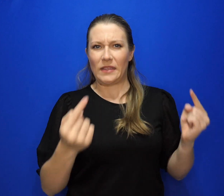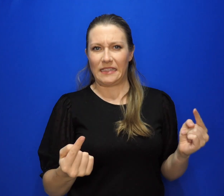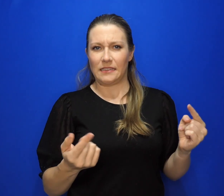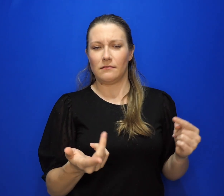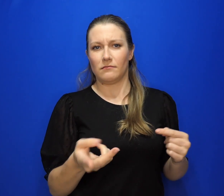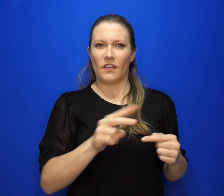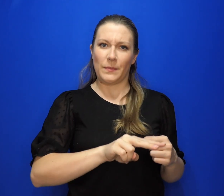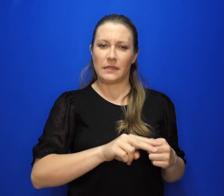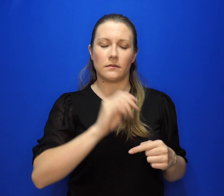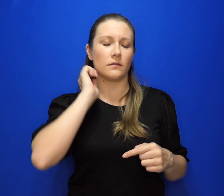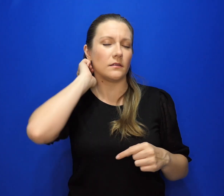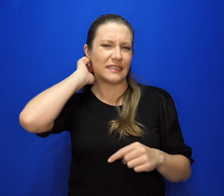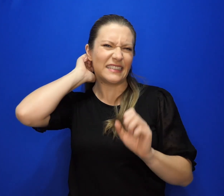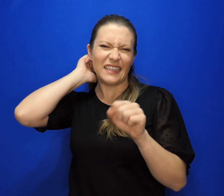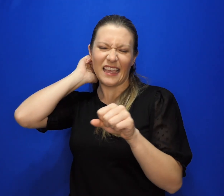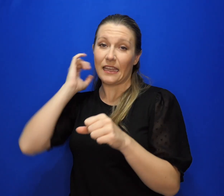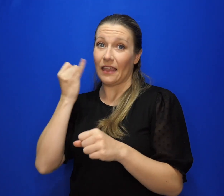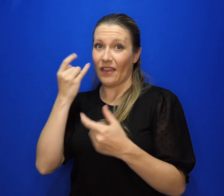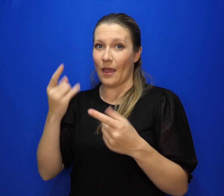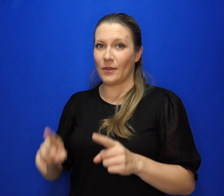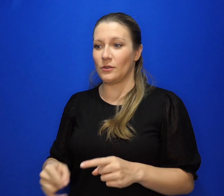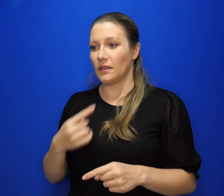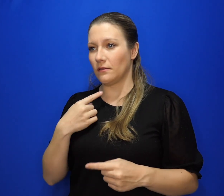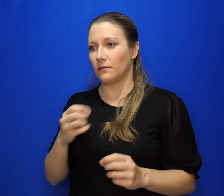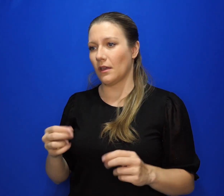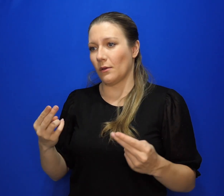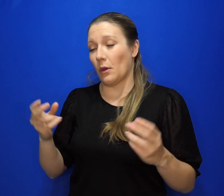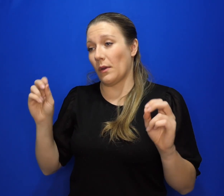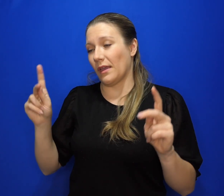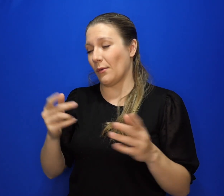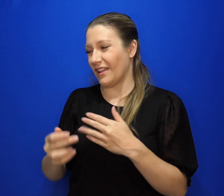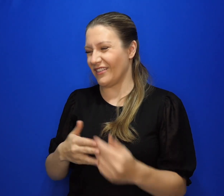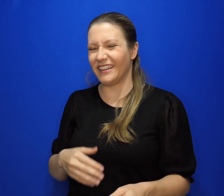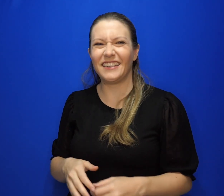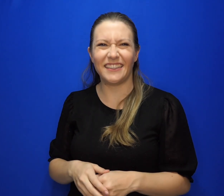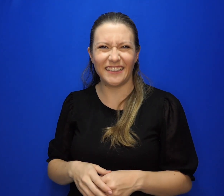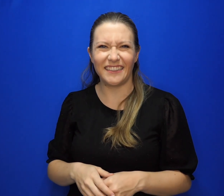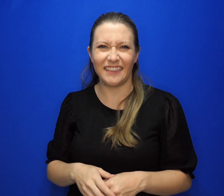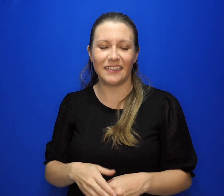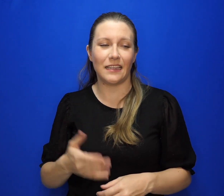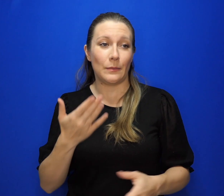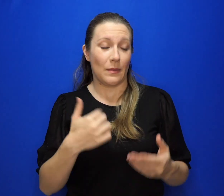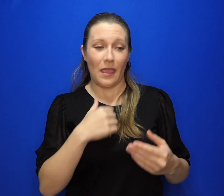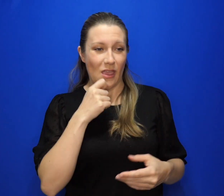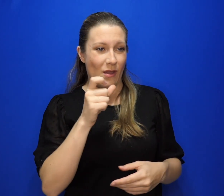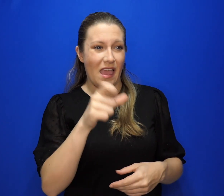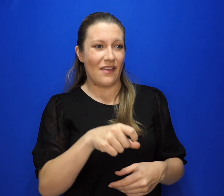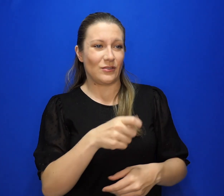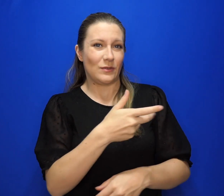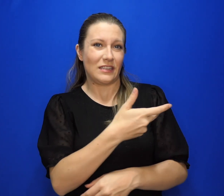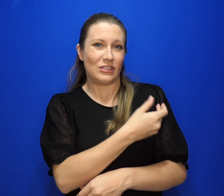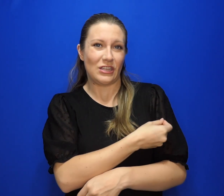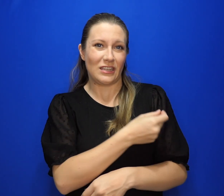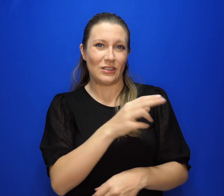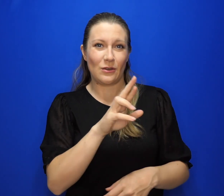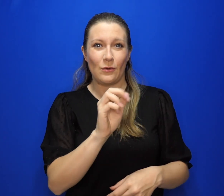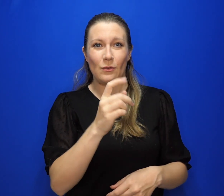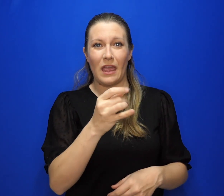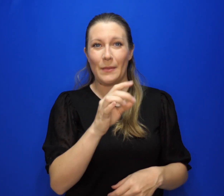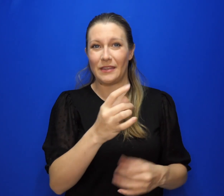if that happened, you'd just be like, oh well, whatever. So, maybe I don't have to inject, rapid today because I've got so much basal